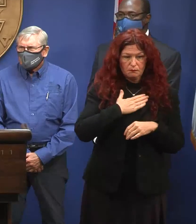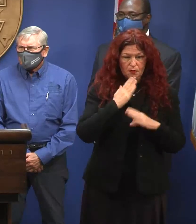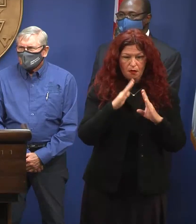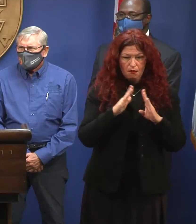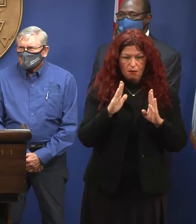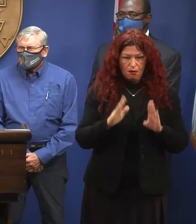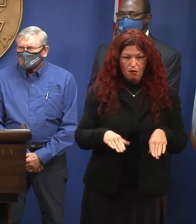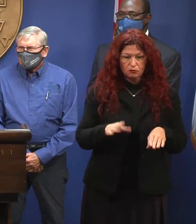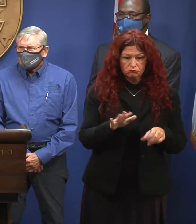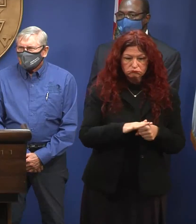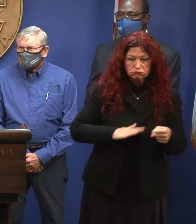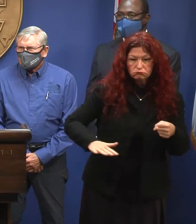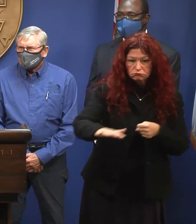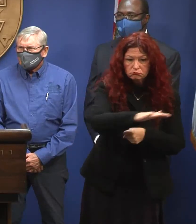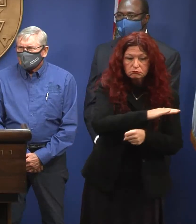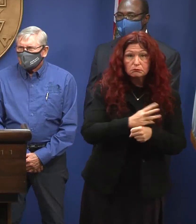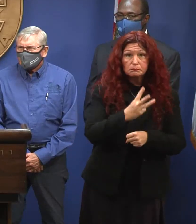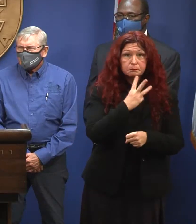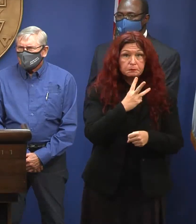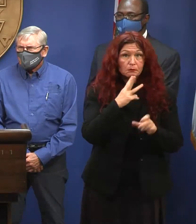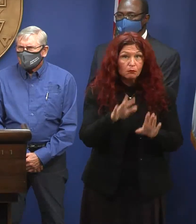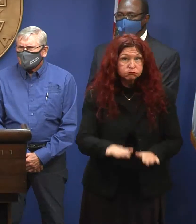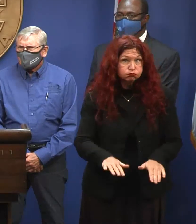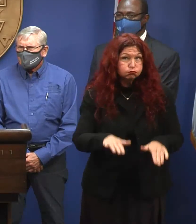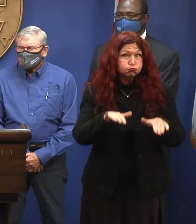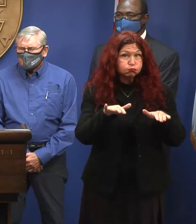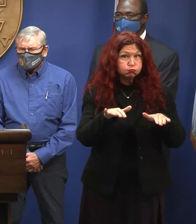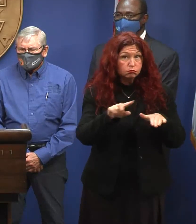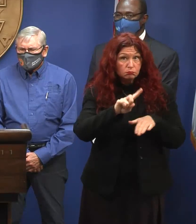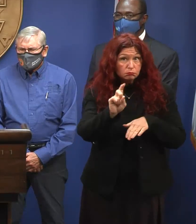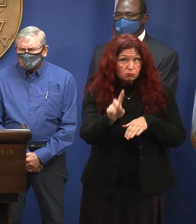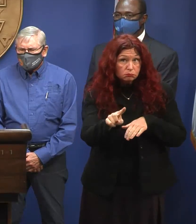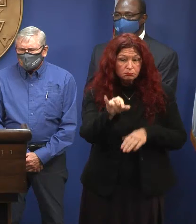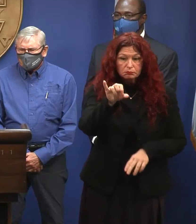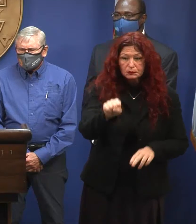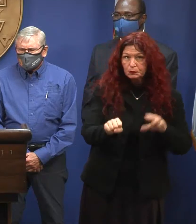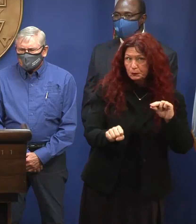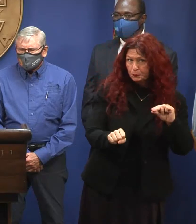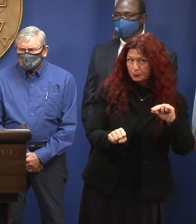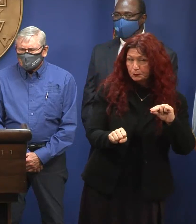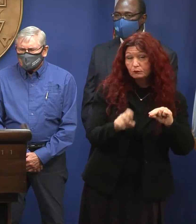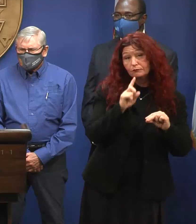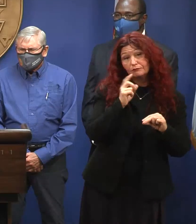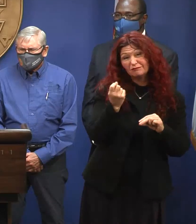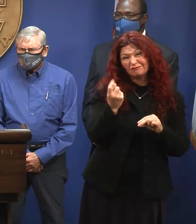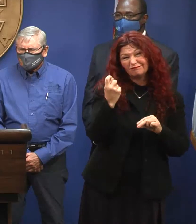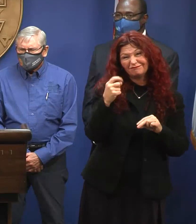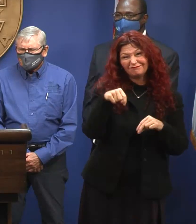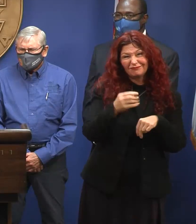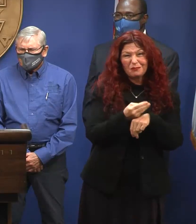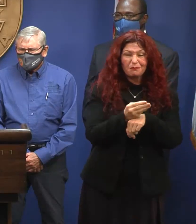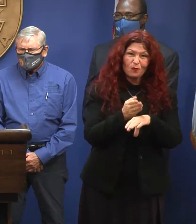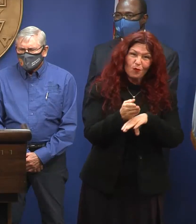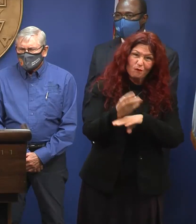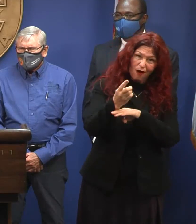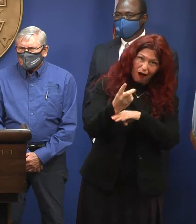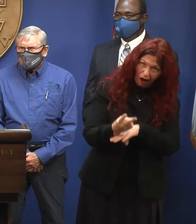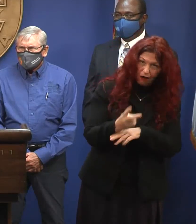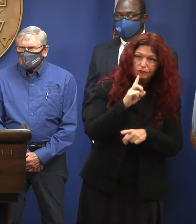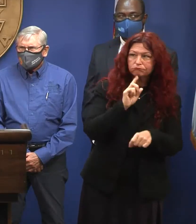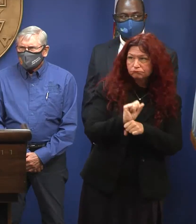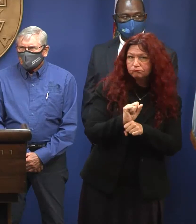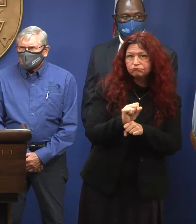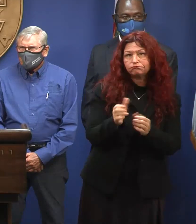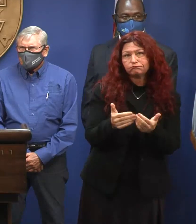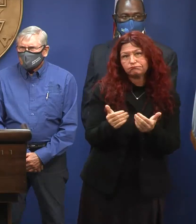zone? It's important to know, are you located in a flood zone? And more than half of our residents in Miami-Dade County actually live